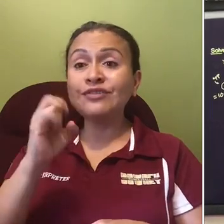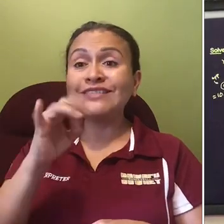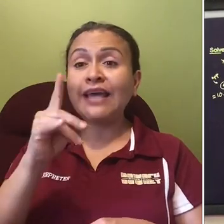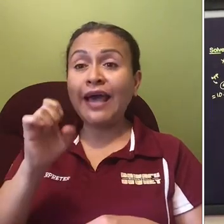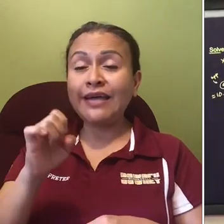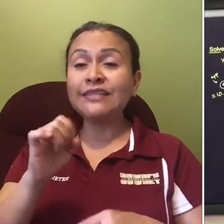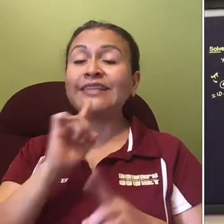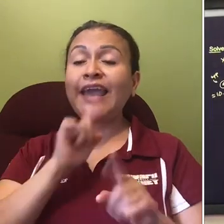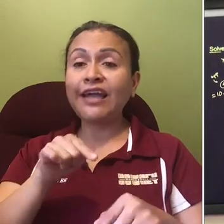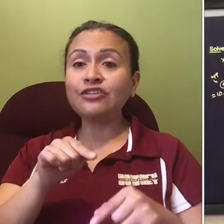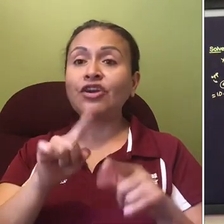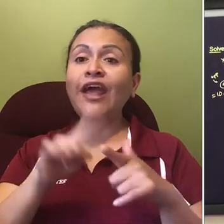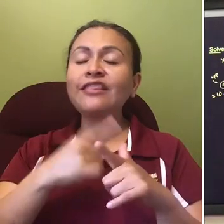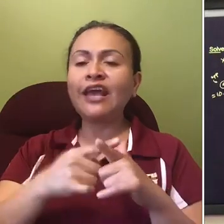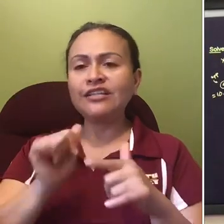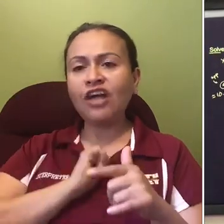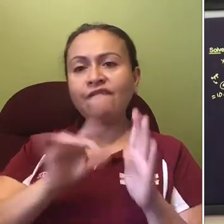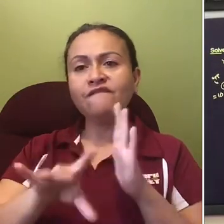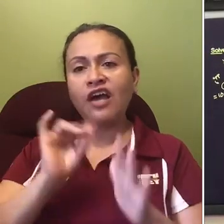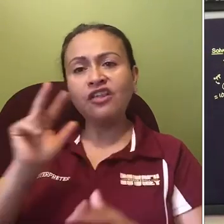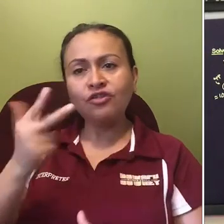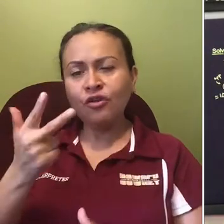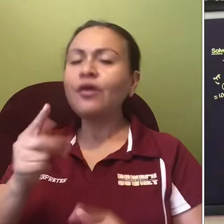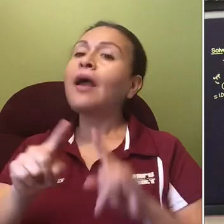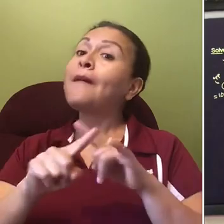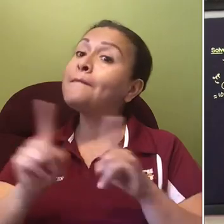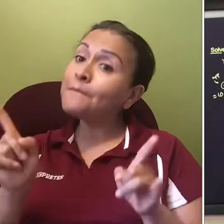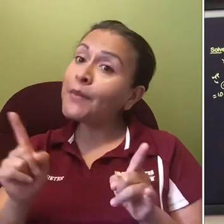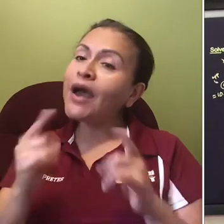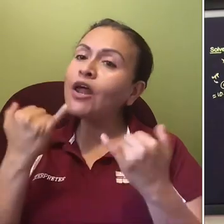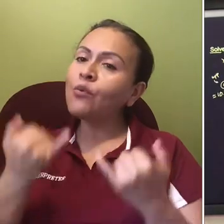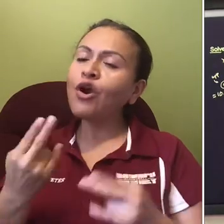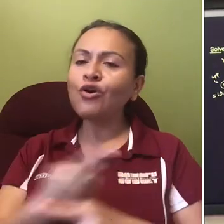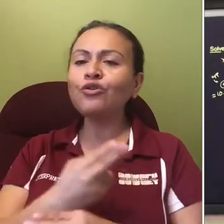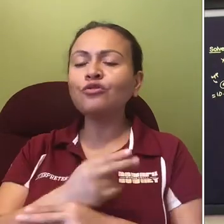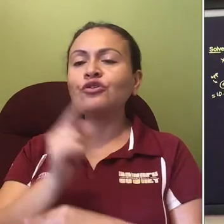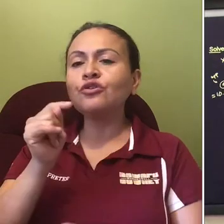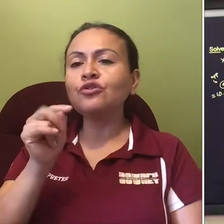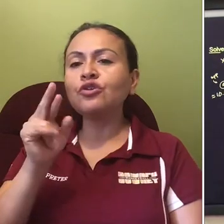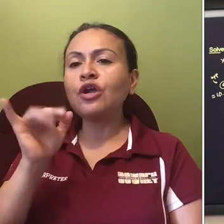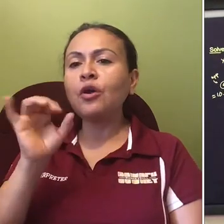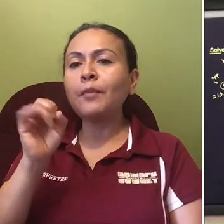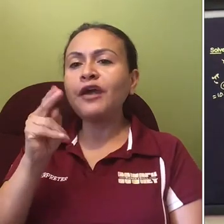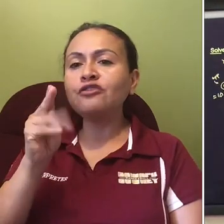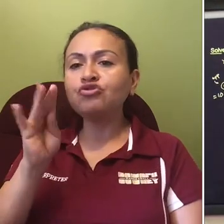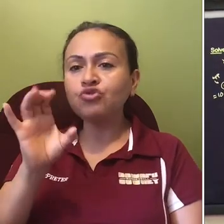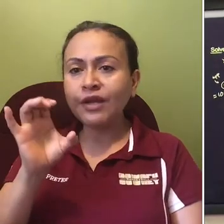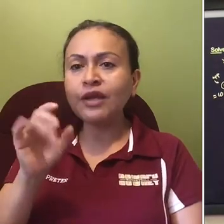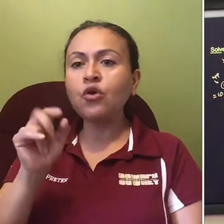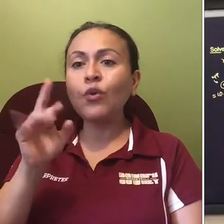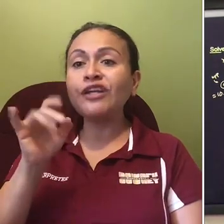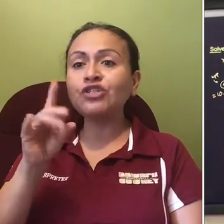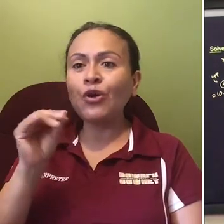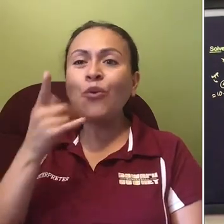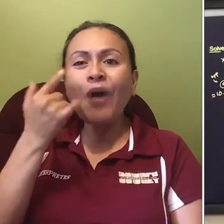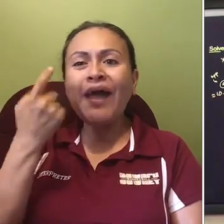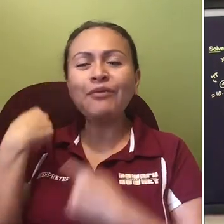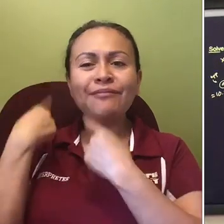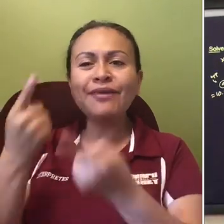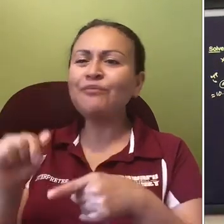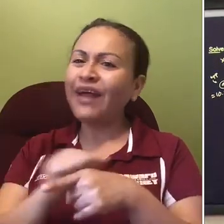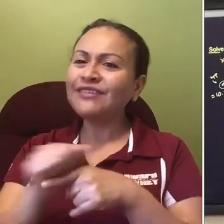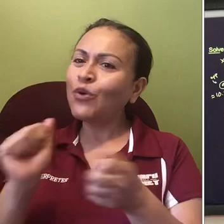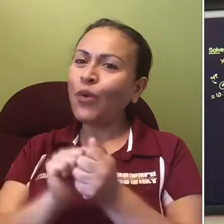side. I will go with using trigonometric ratios, since that's what we've been working on a good bit.